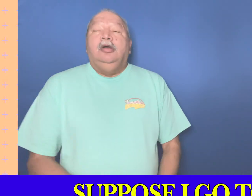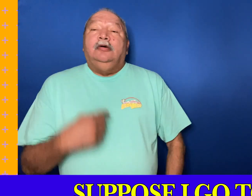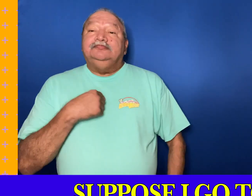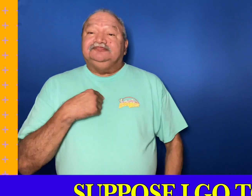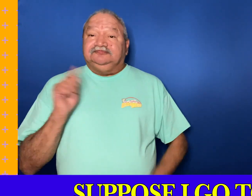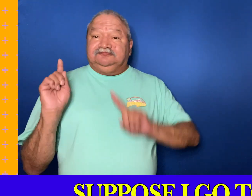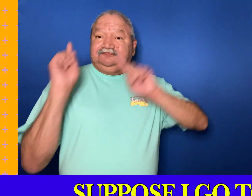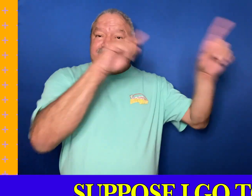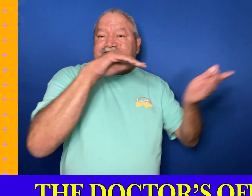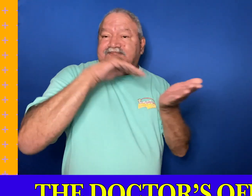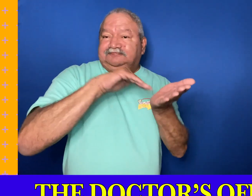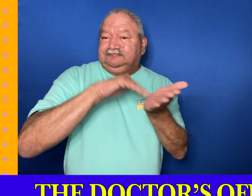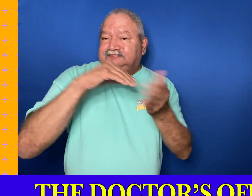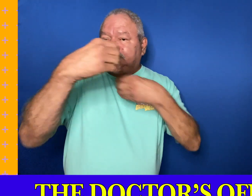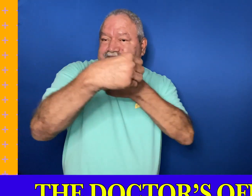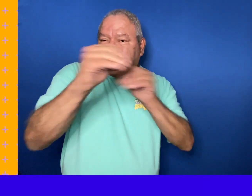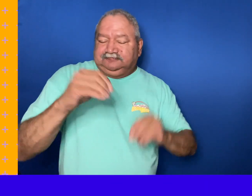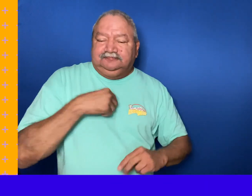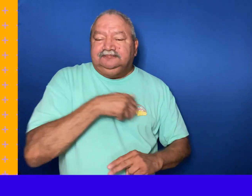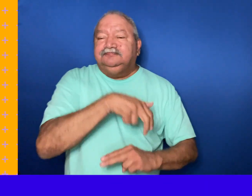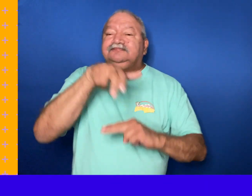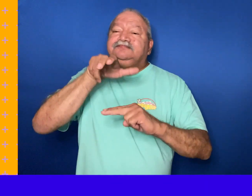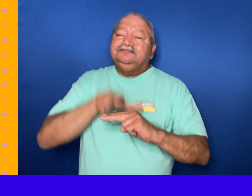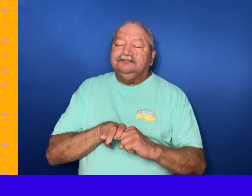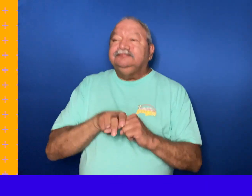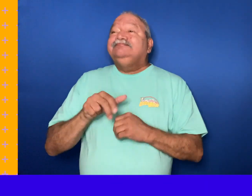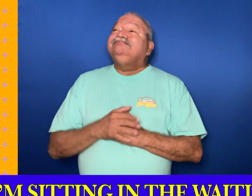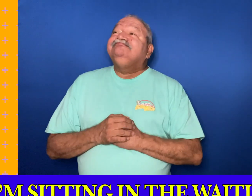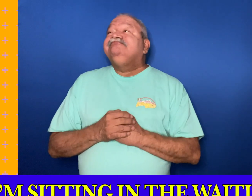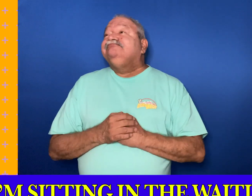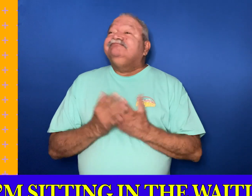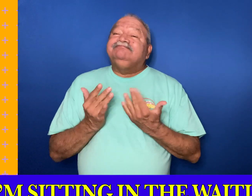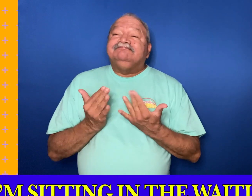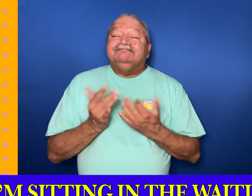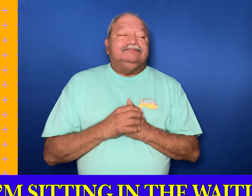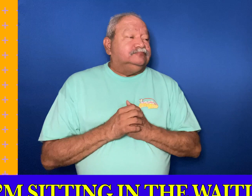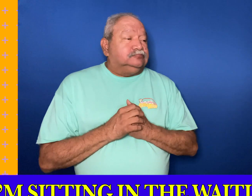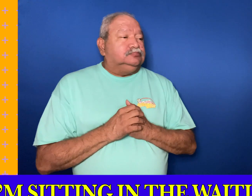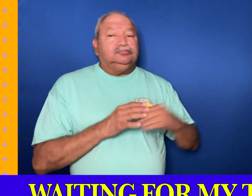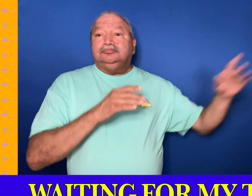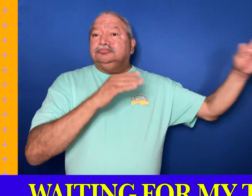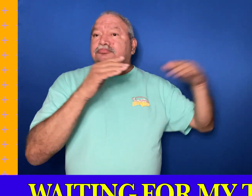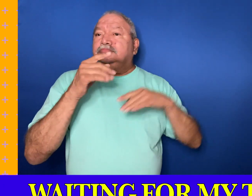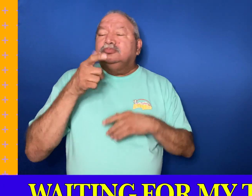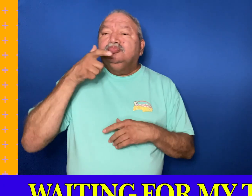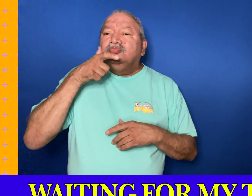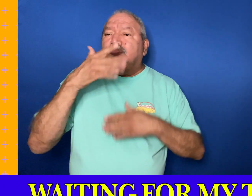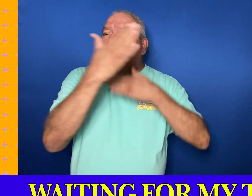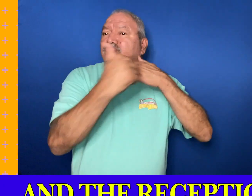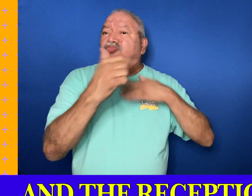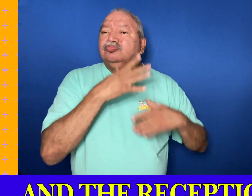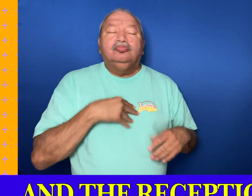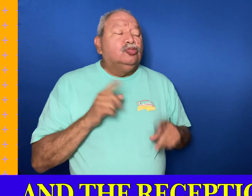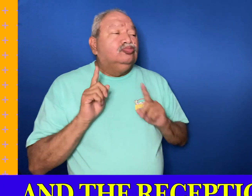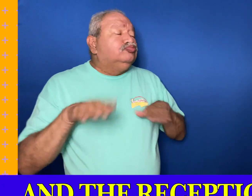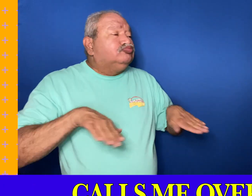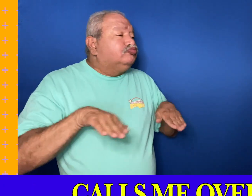Suppose I go to the doctor's office. I'm sitting in the waiting room waiting for my turn, and the receptionist calls me